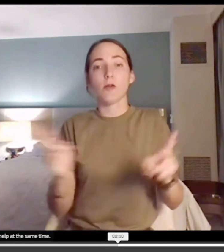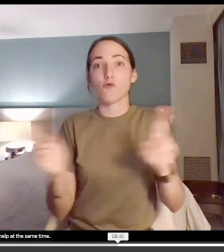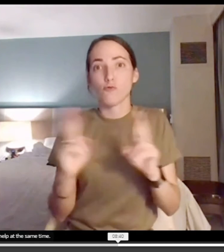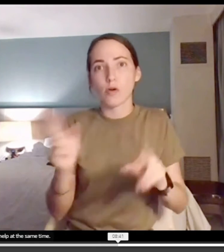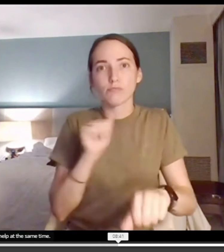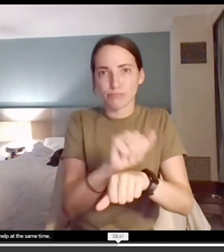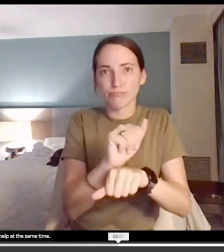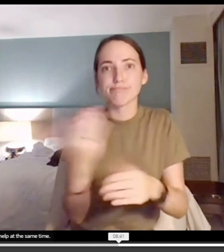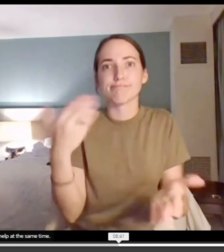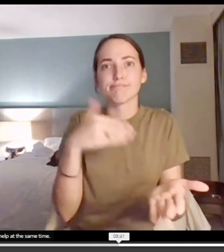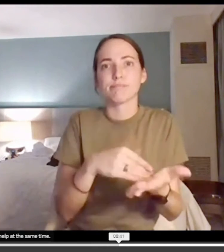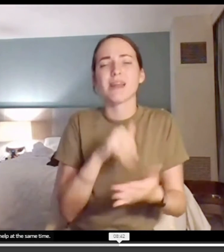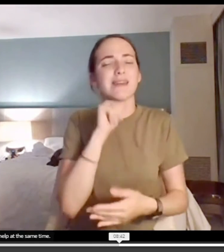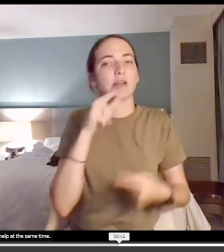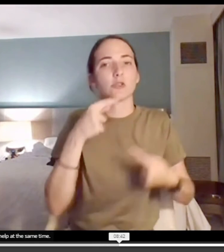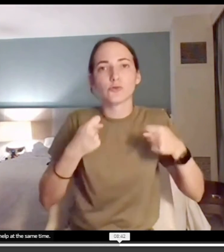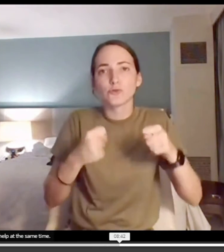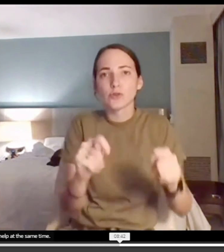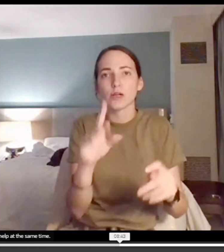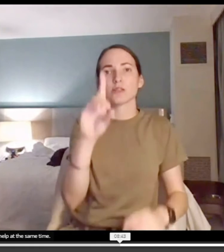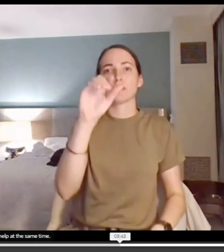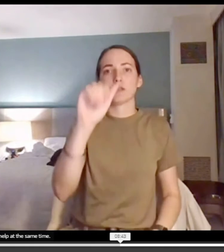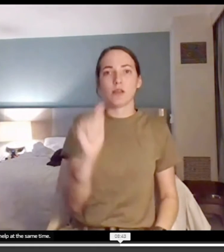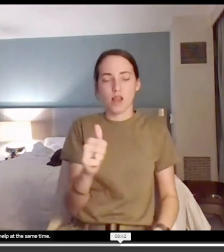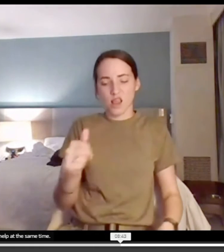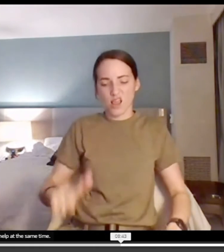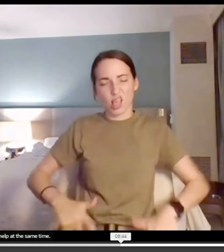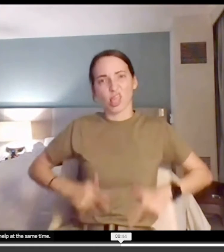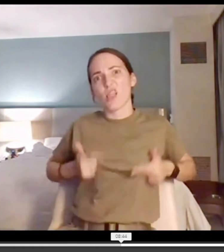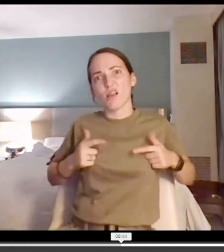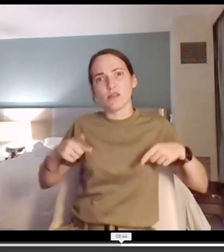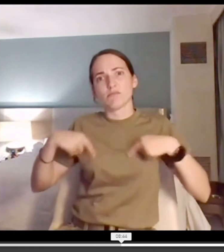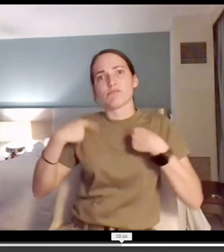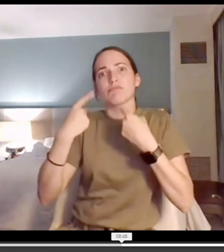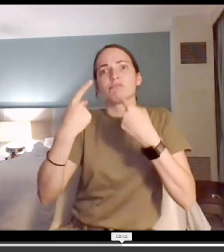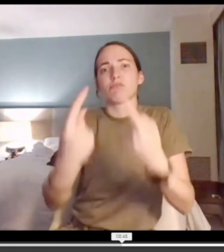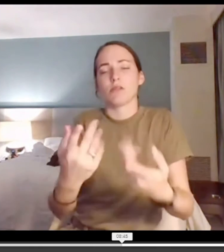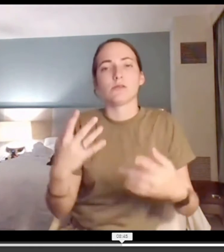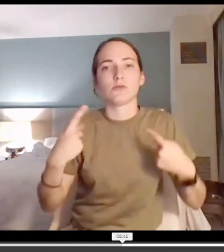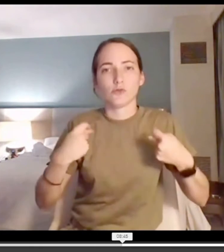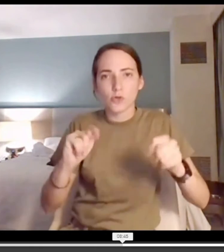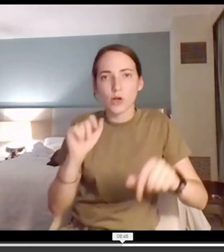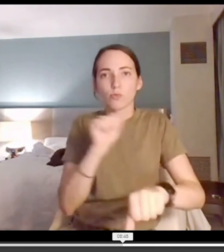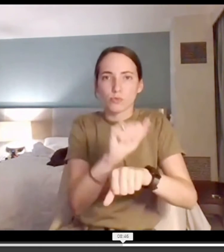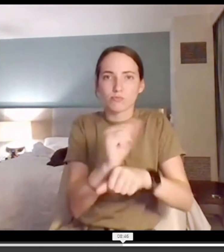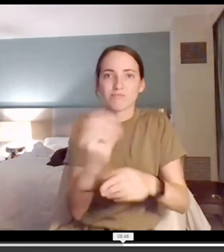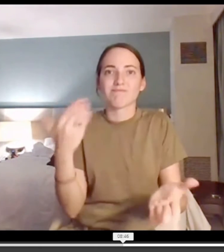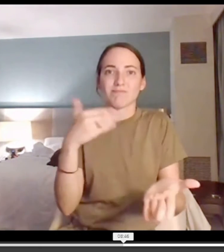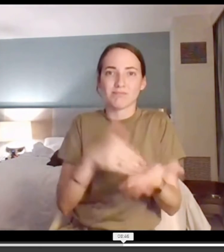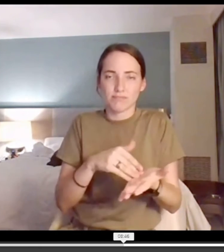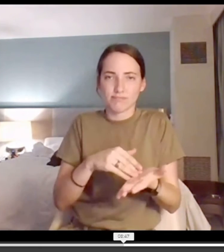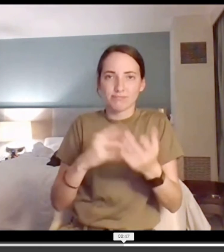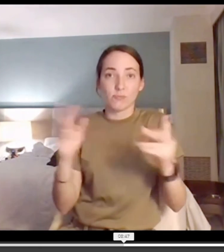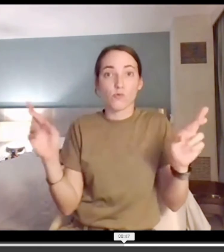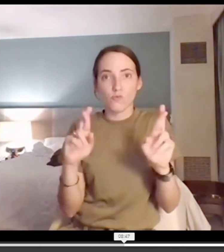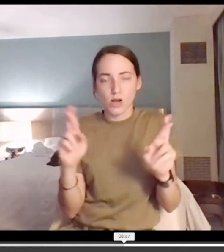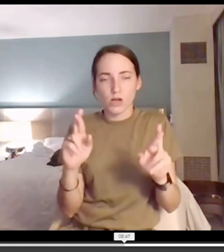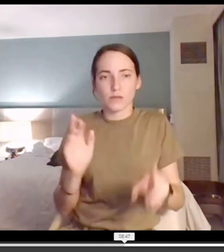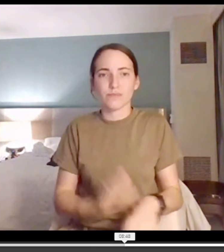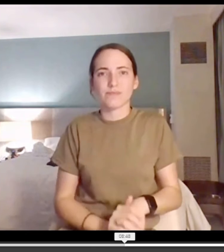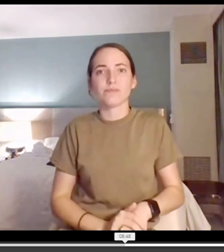is not to be on disability the rest of my life. My goal is to get back to work. And if a judge senses that's what you're all about, not that